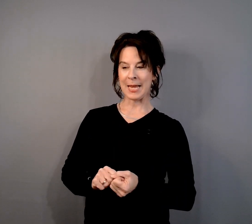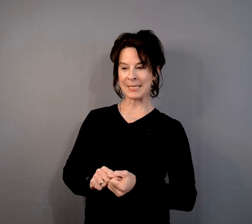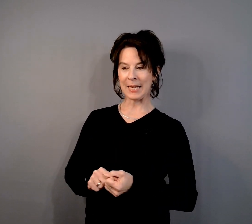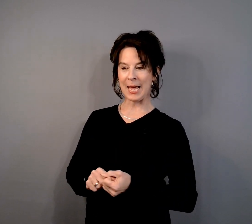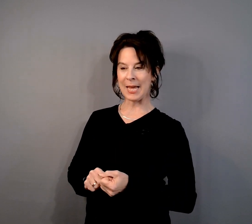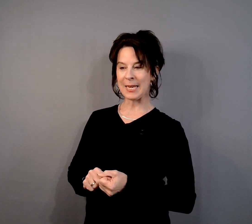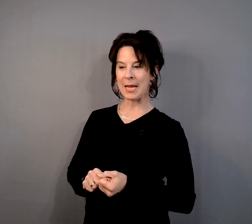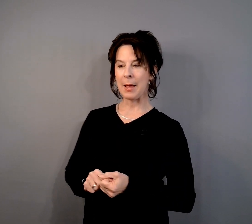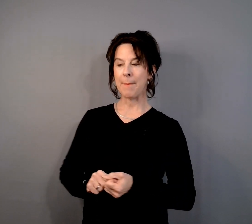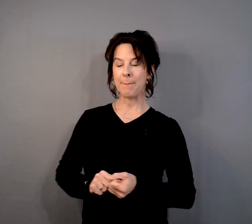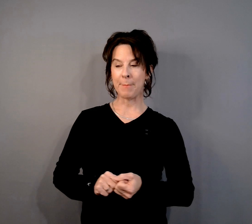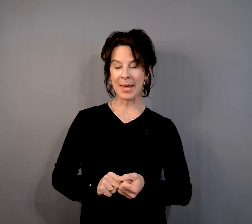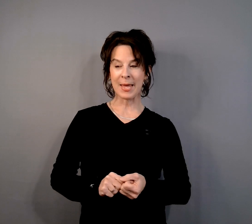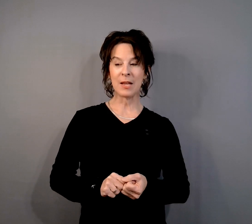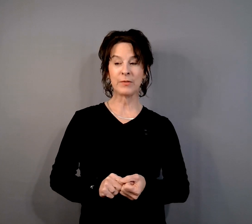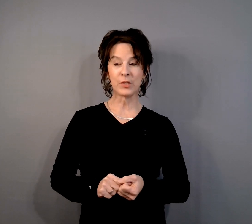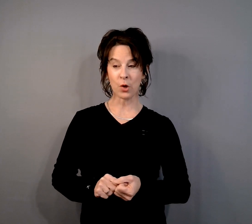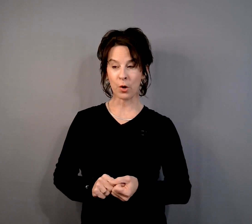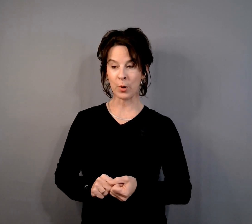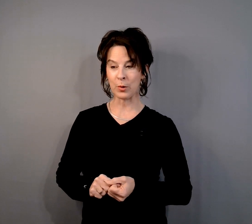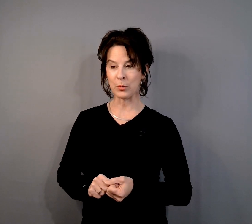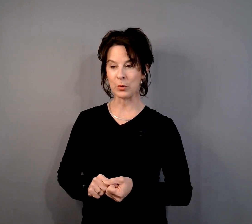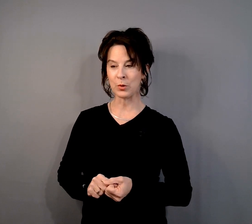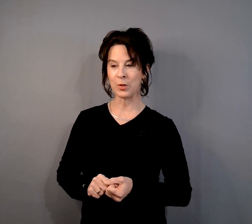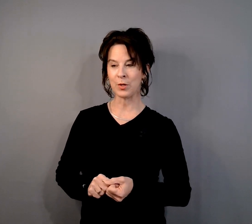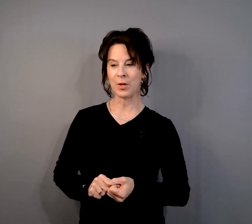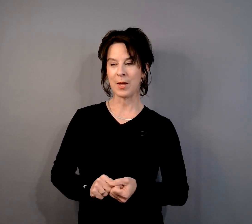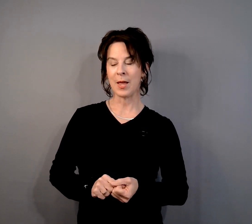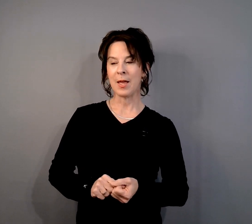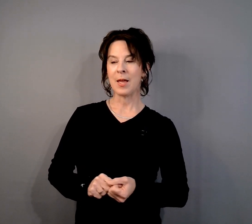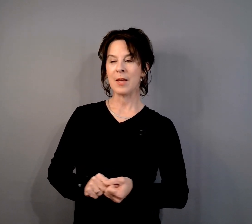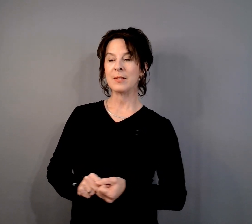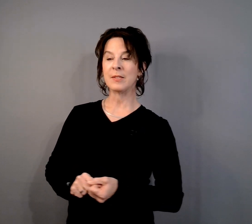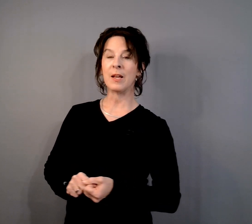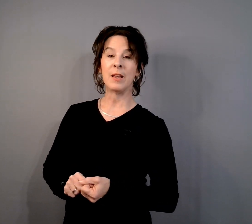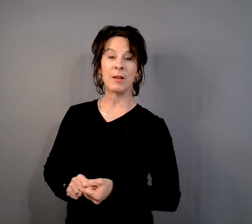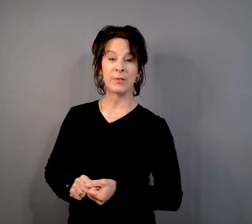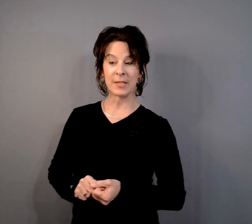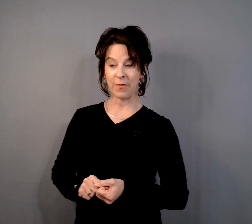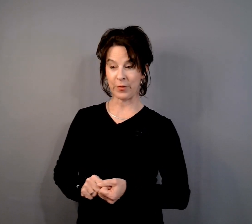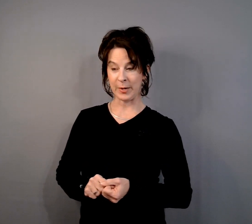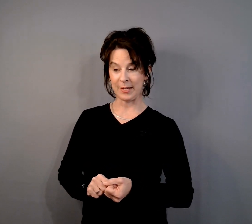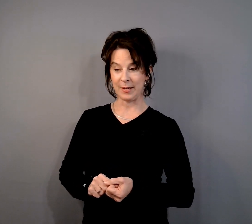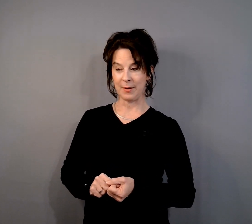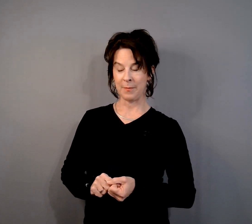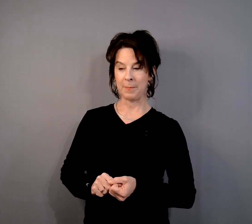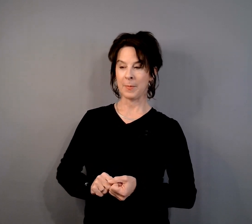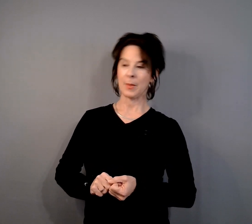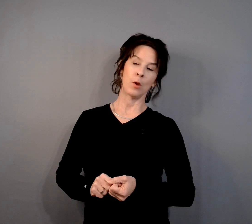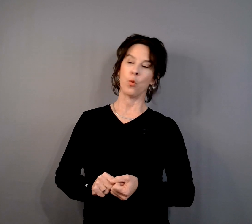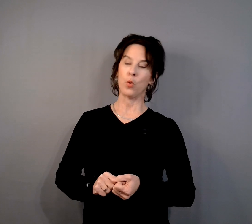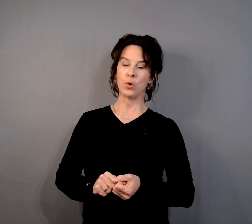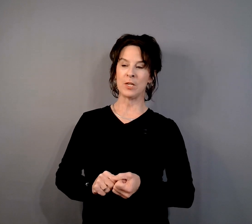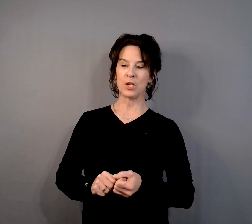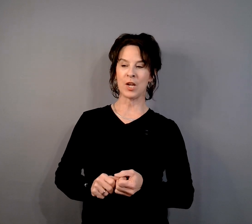Next line, man of sorrows, son of suffering. We're going to